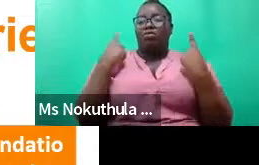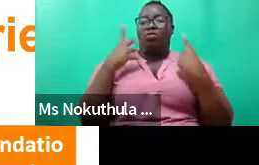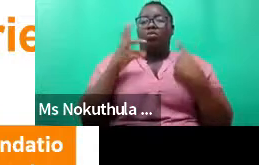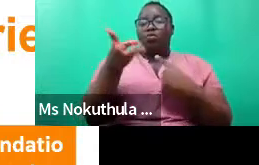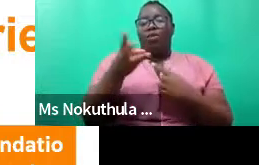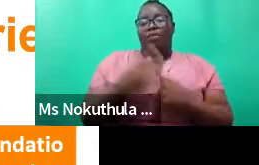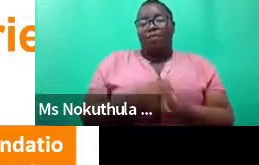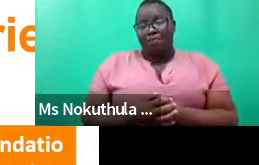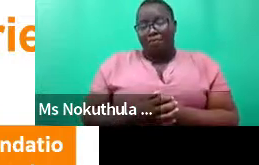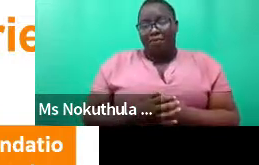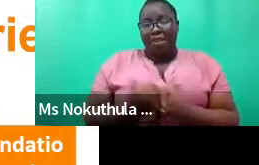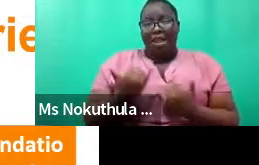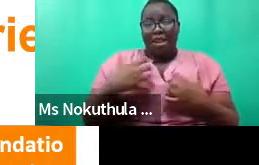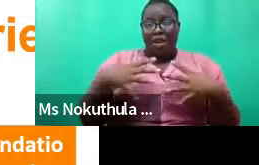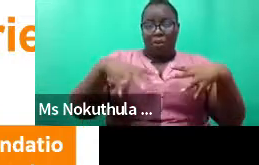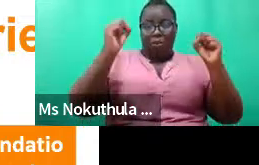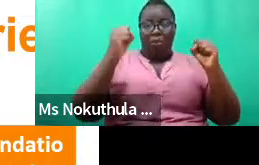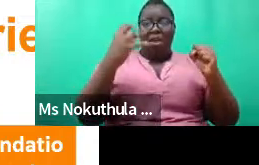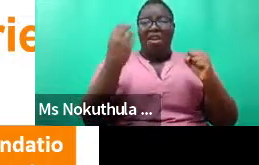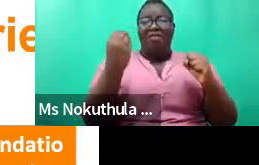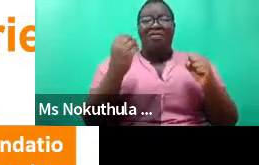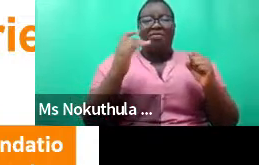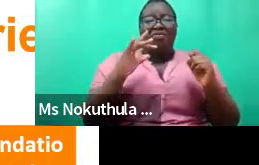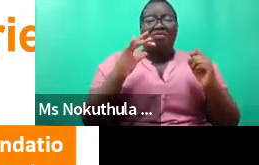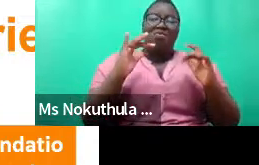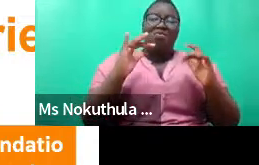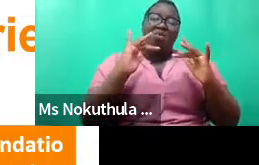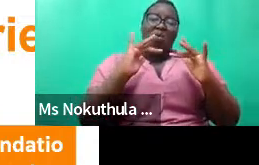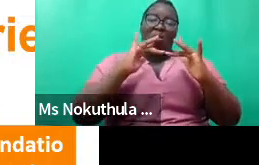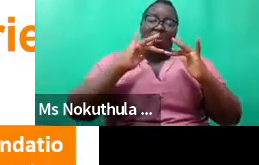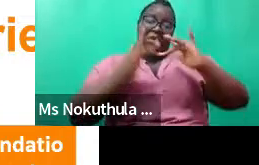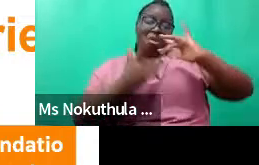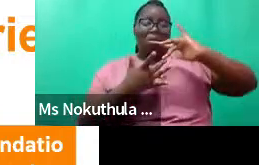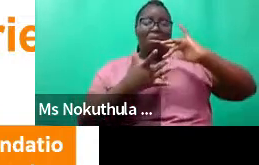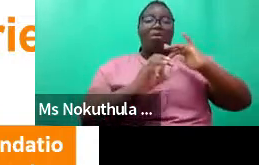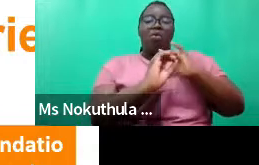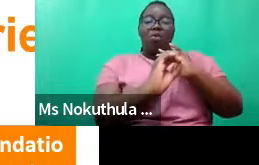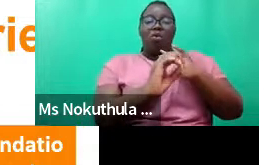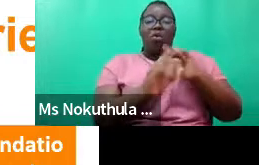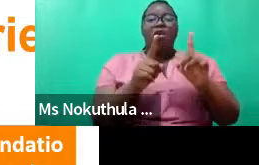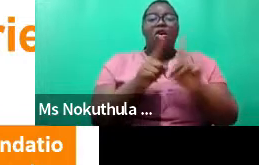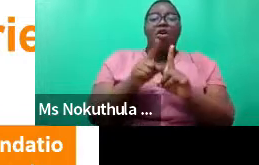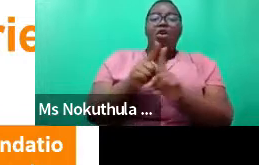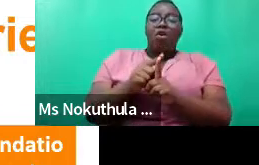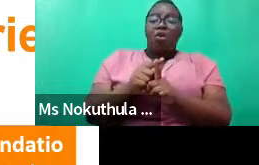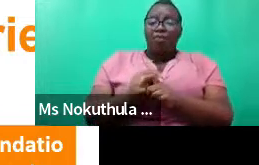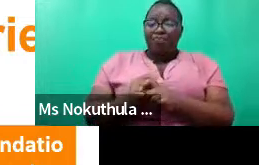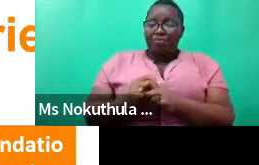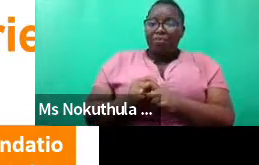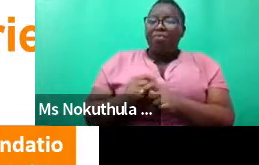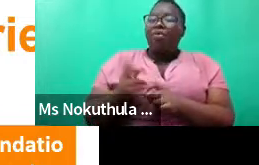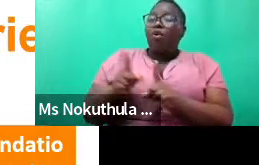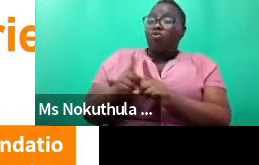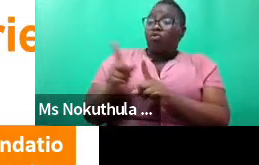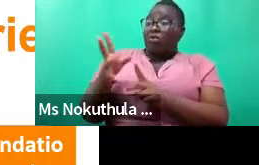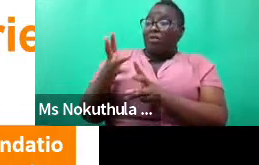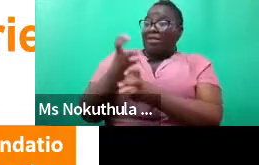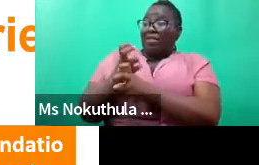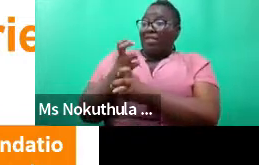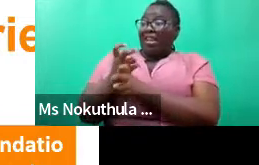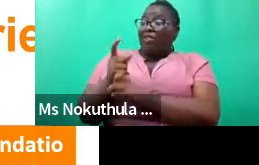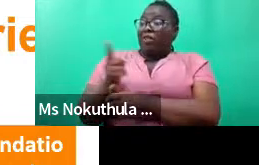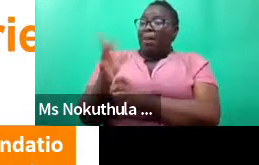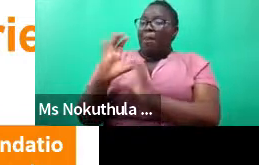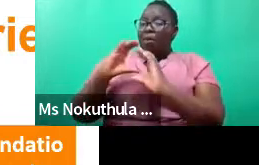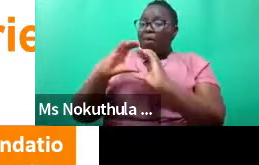poor internet connectivity. They also raise the issue of non-verbal clues, would make it difficult for them to communicate with